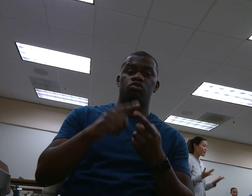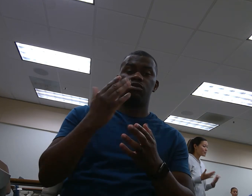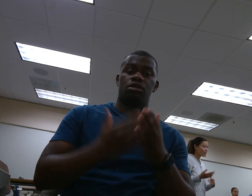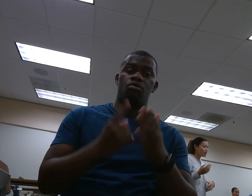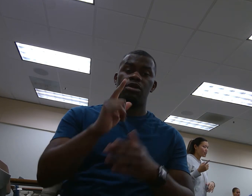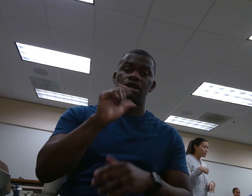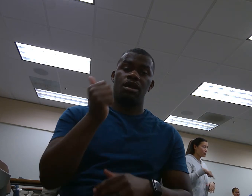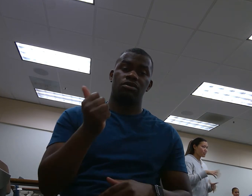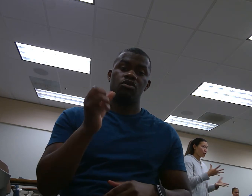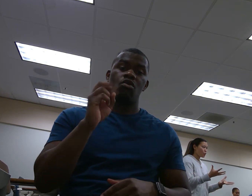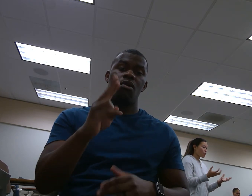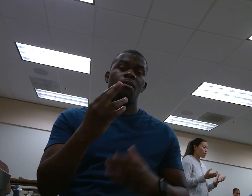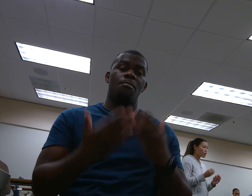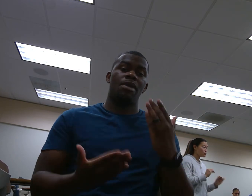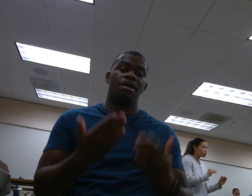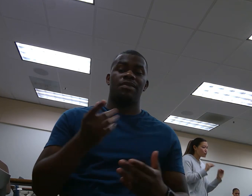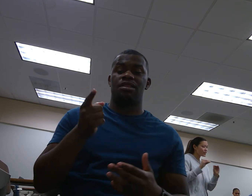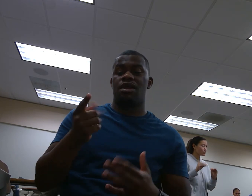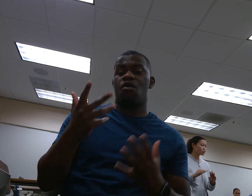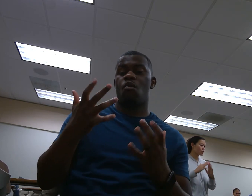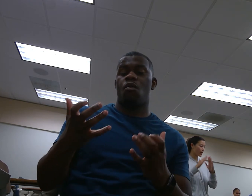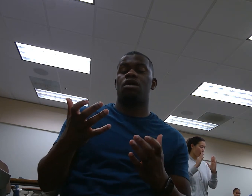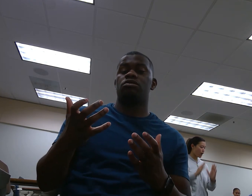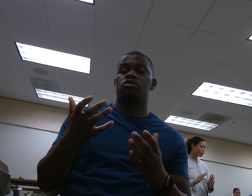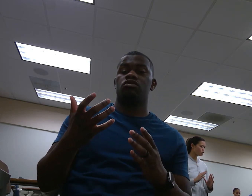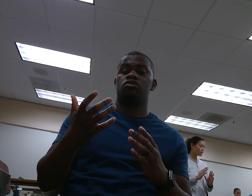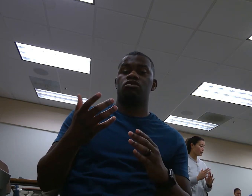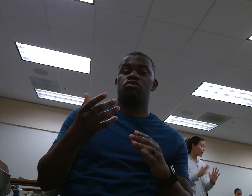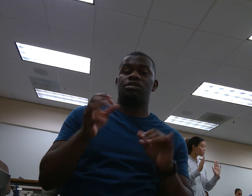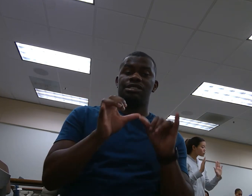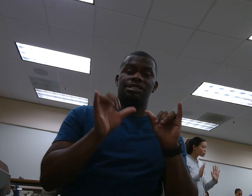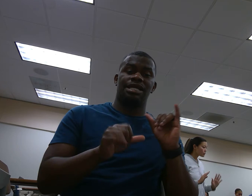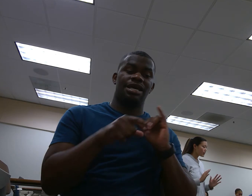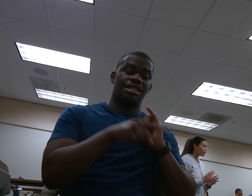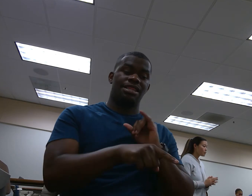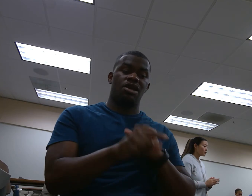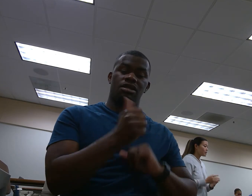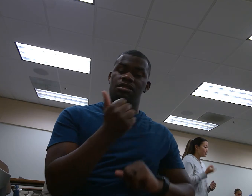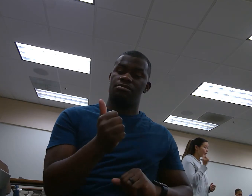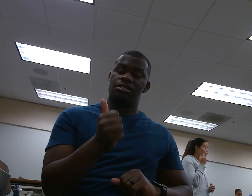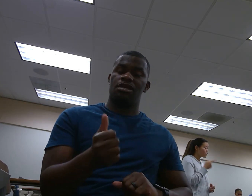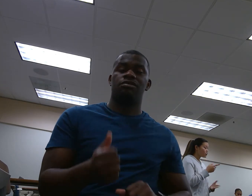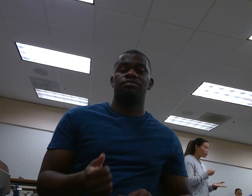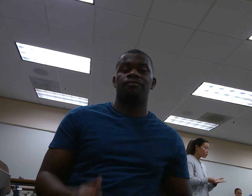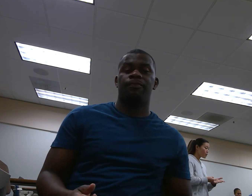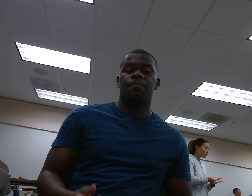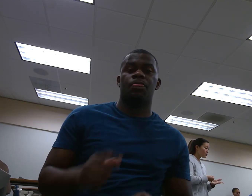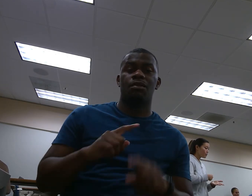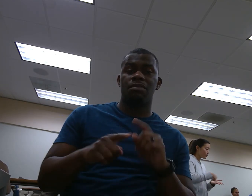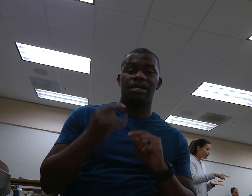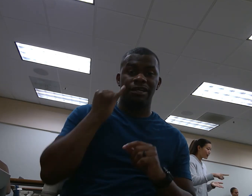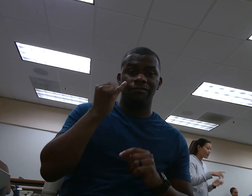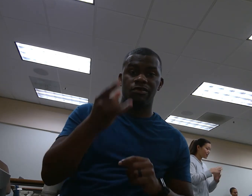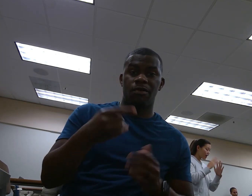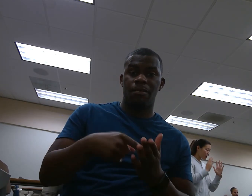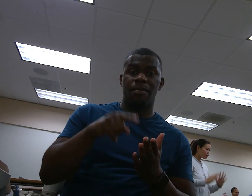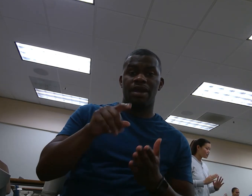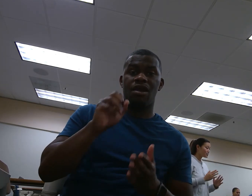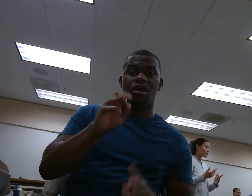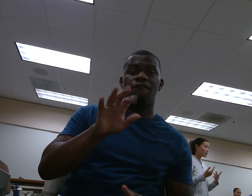themselves, and then you've got to move. If you buy a house, as long as you pay the mortgage or you pay off the house pay off the house eventually, you're pretty much,